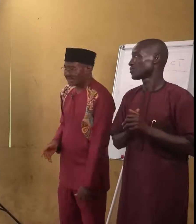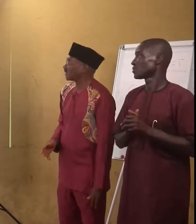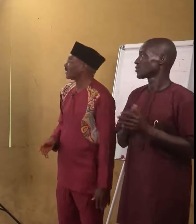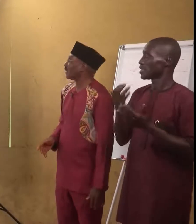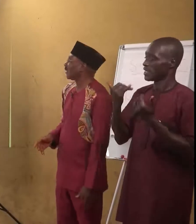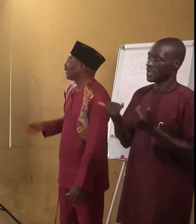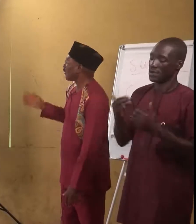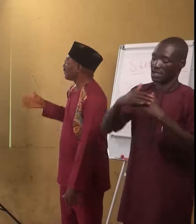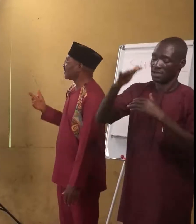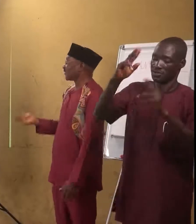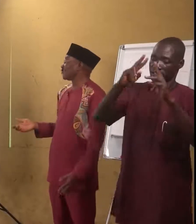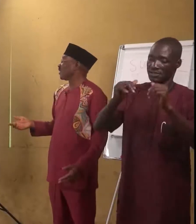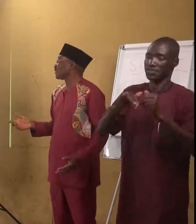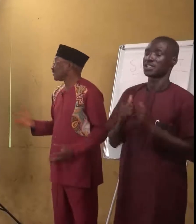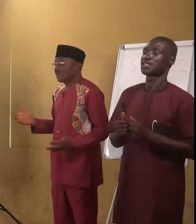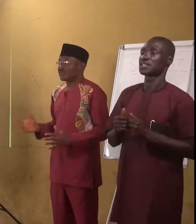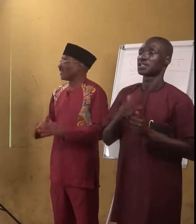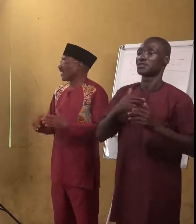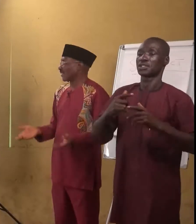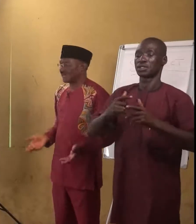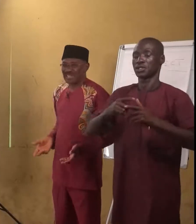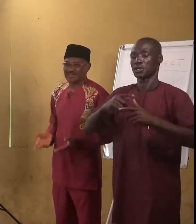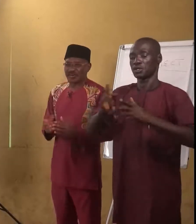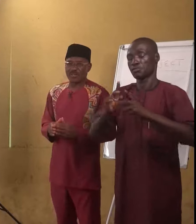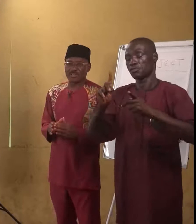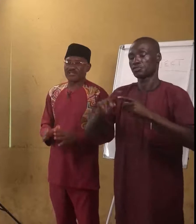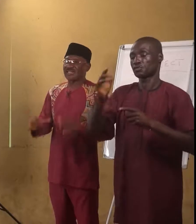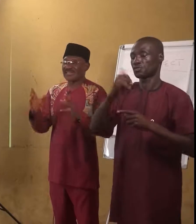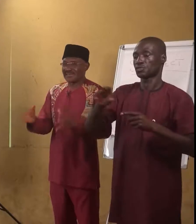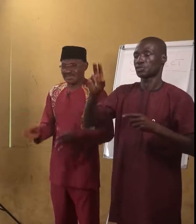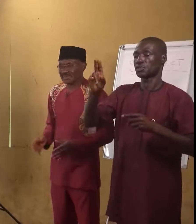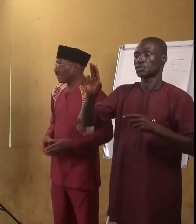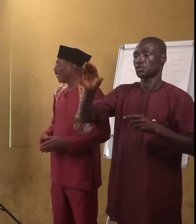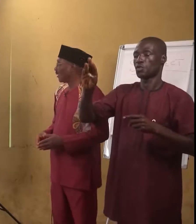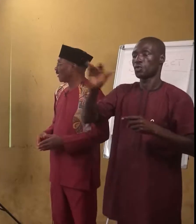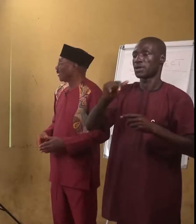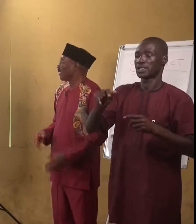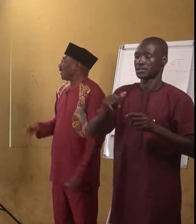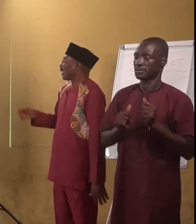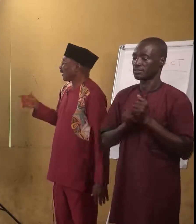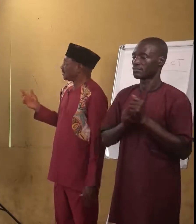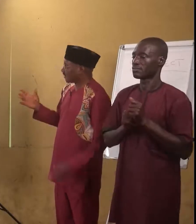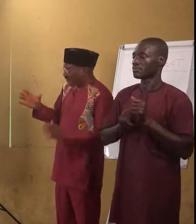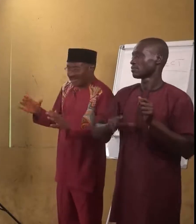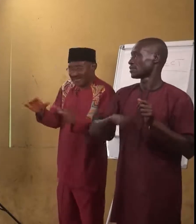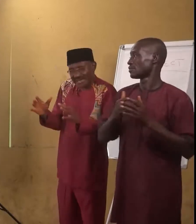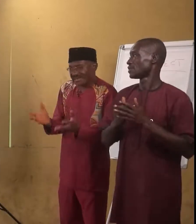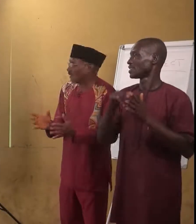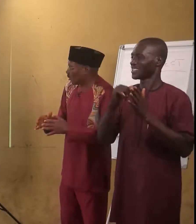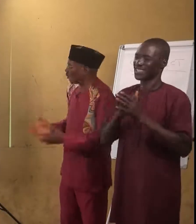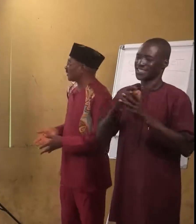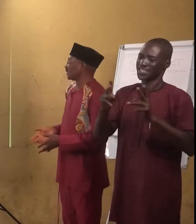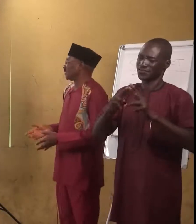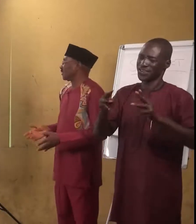discover that urban settlement is relatively large and the population is dense. It's very